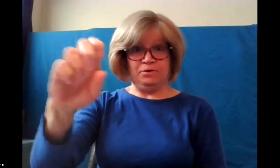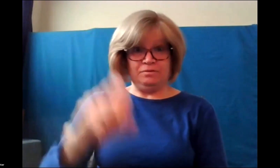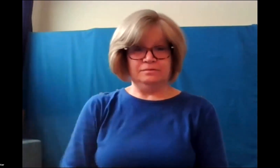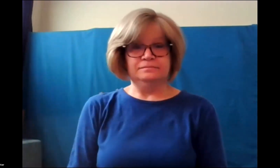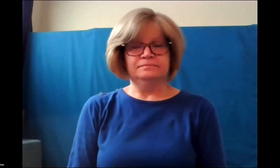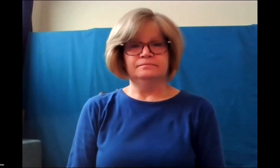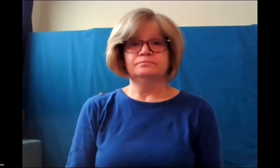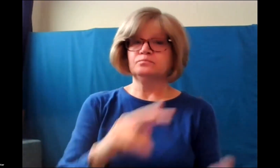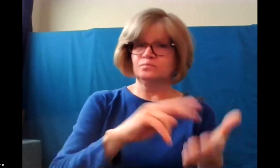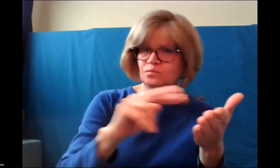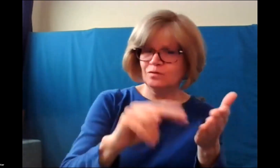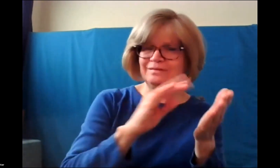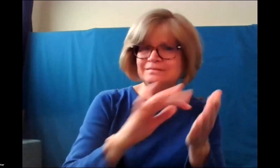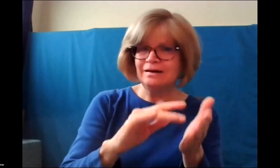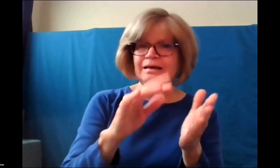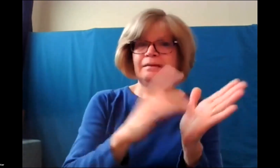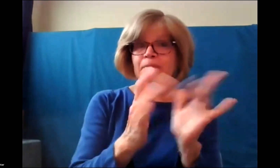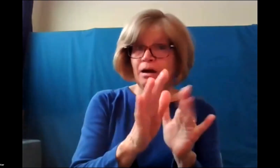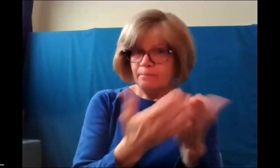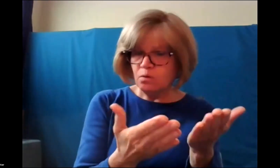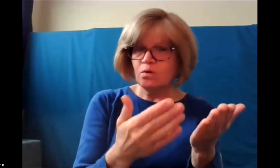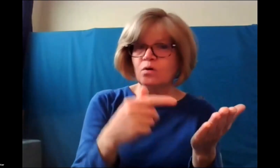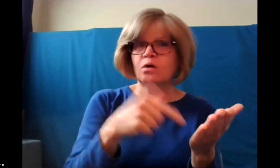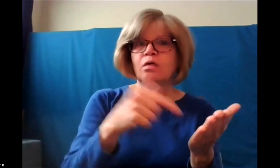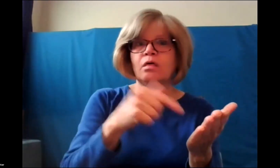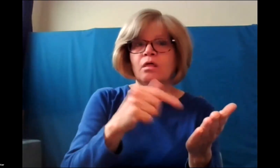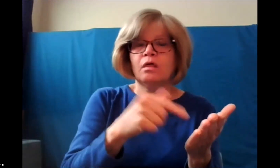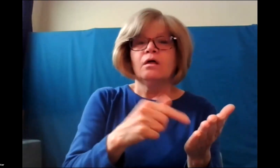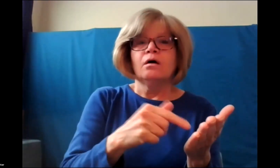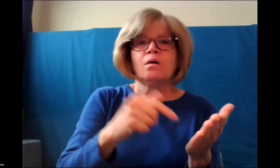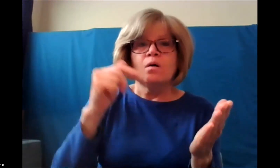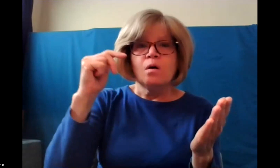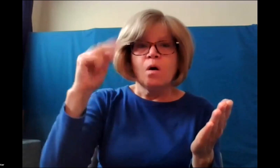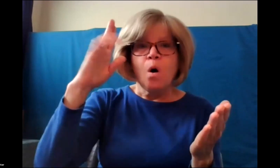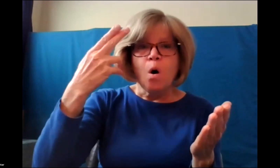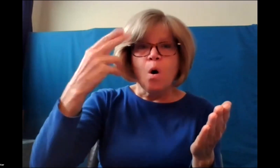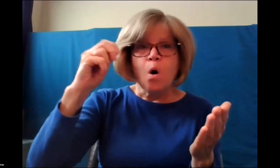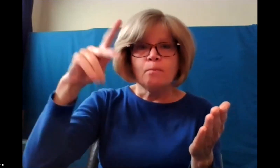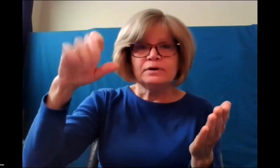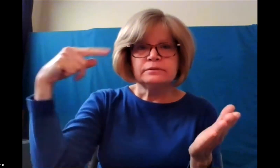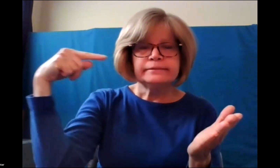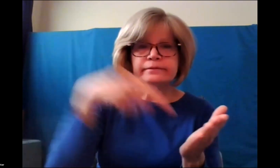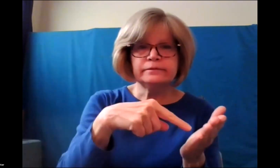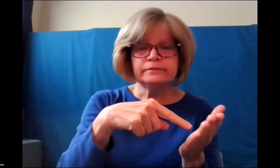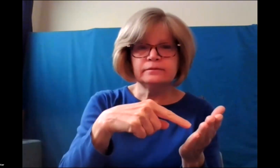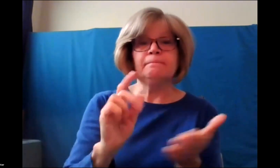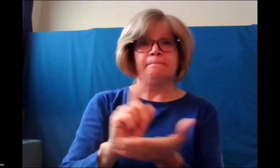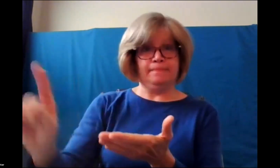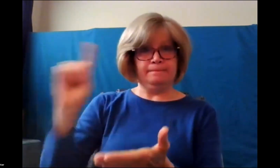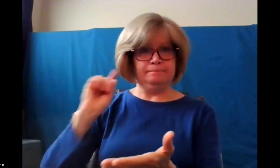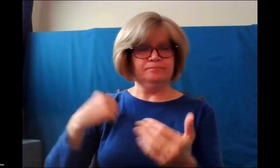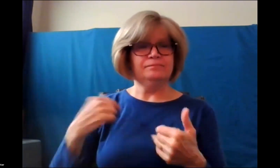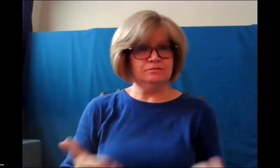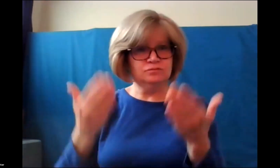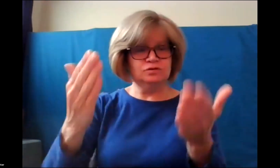Reading and studying the scriptures is an exercise in hope. That's why last week I suggested that we read